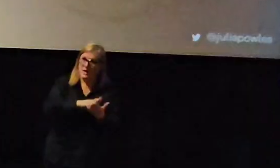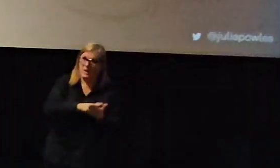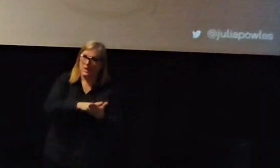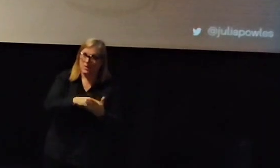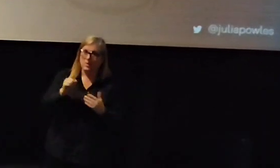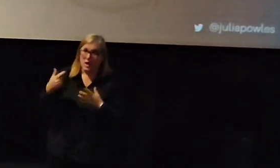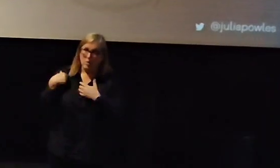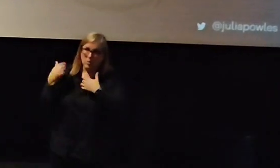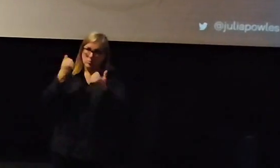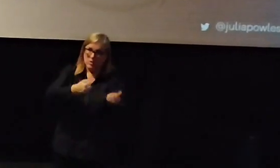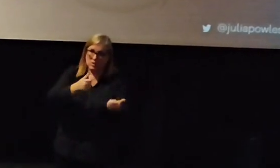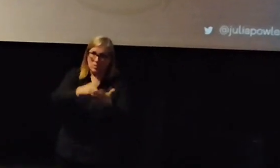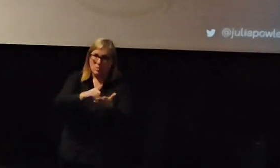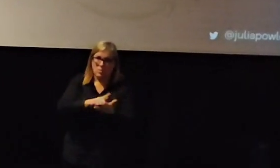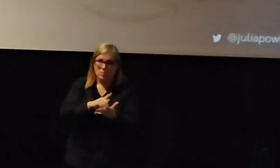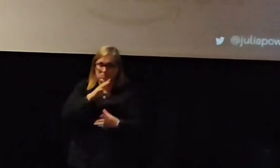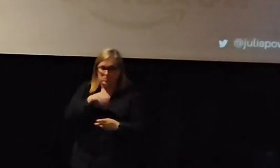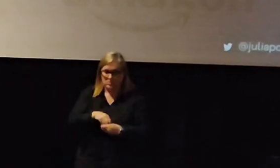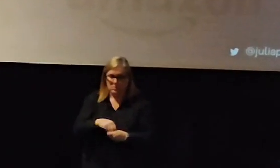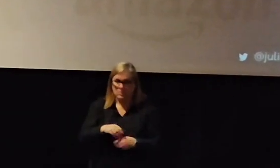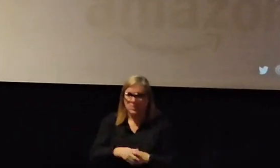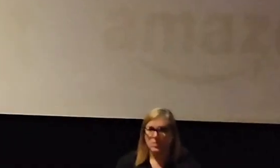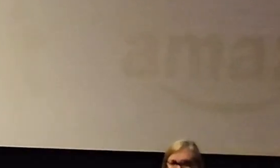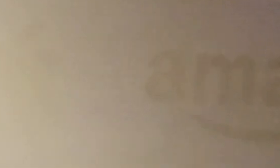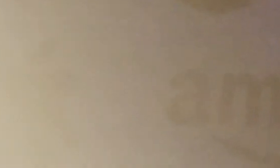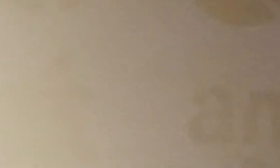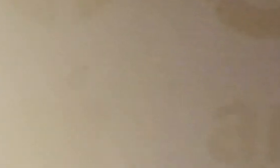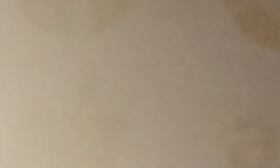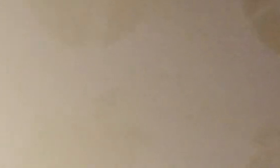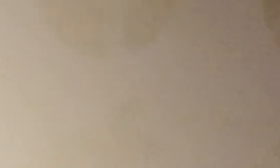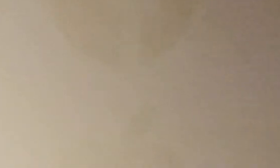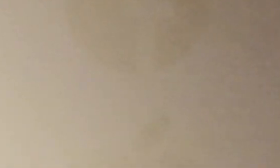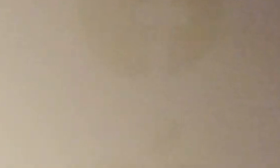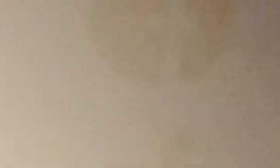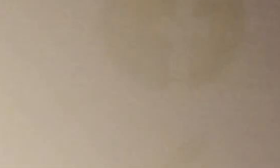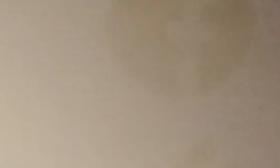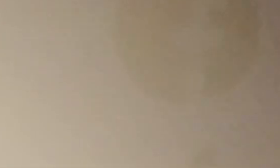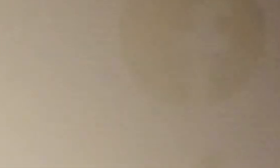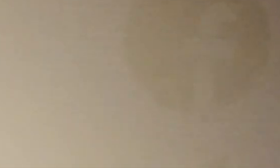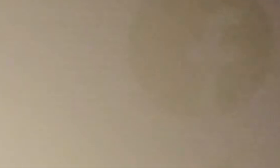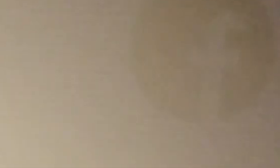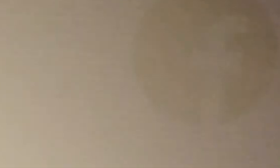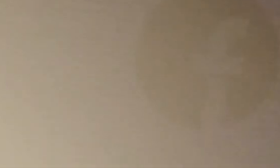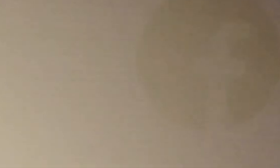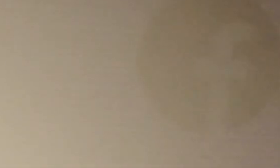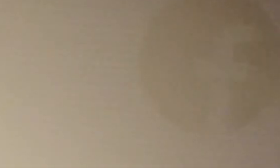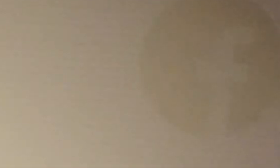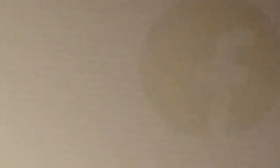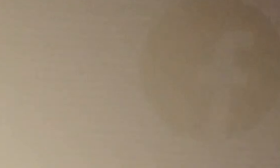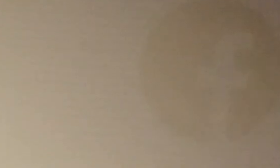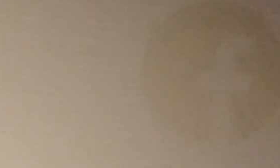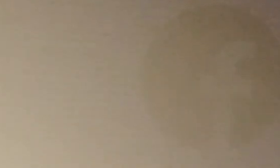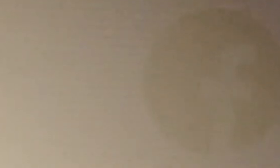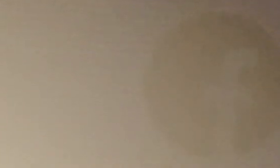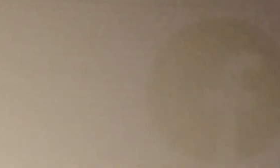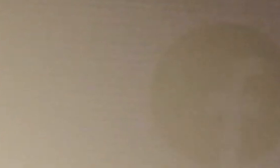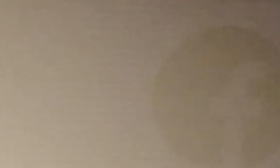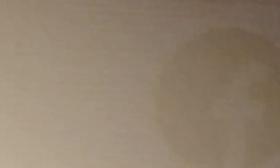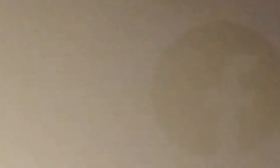a bit of law because I think it's one of the tools that we can use to really arm ourselves for what we face with